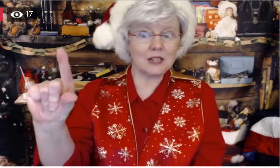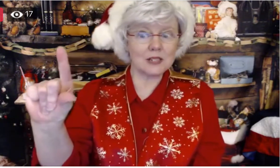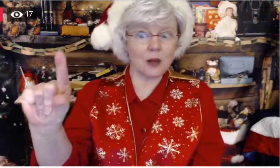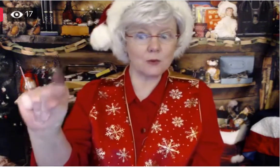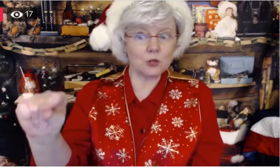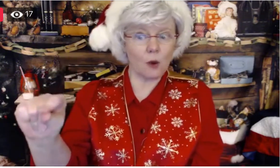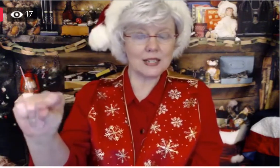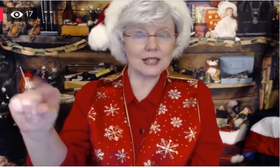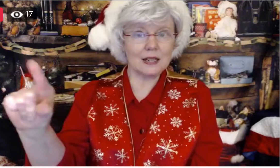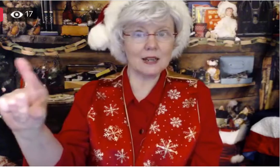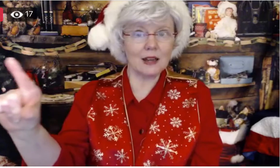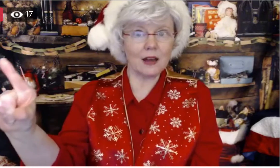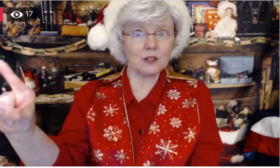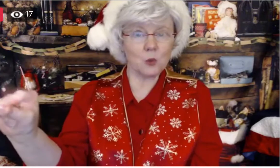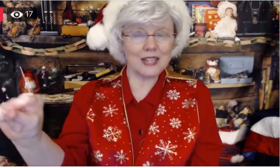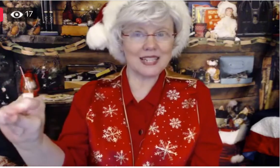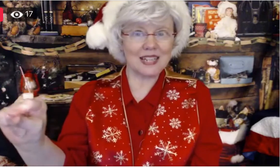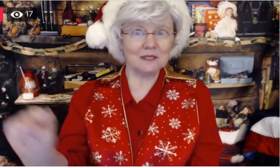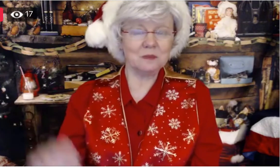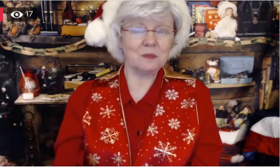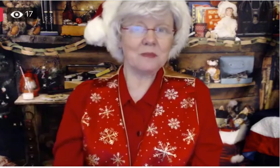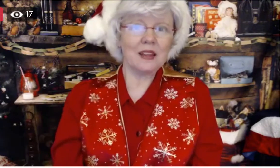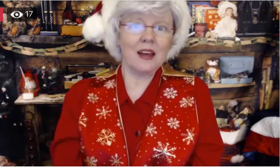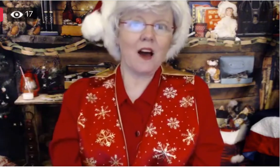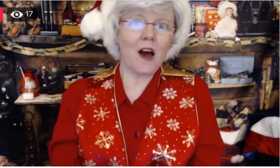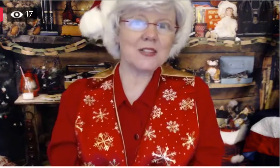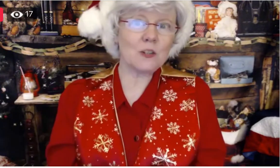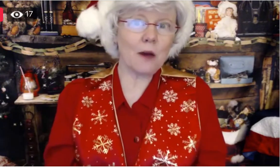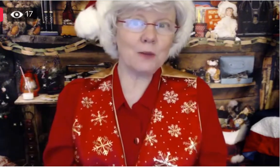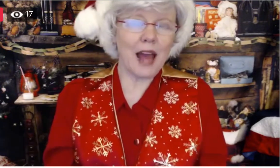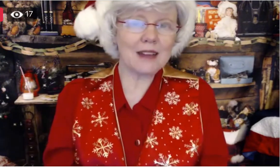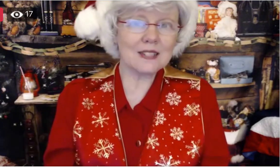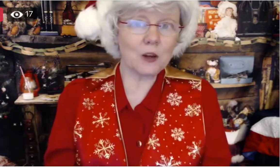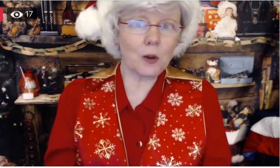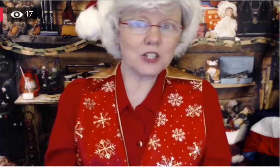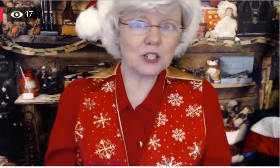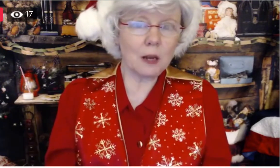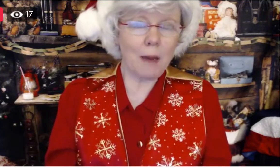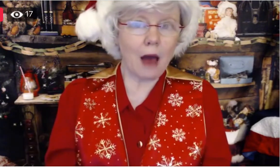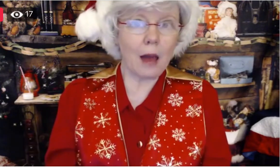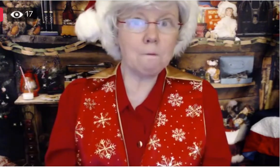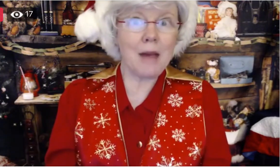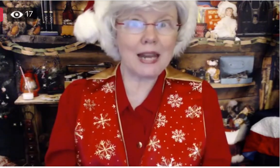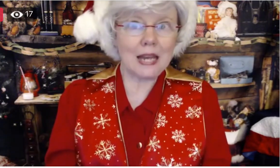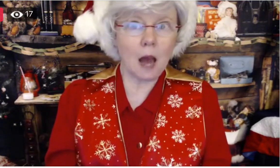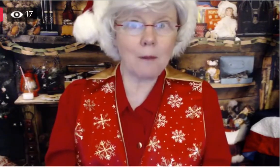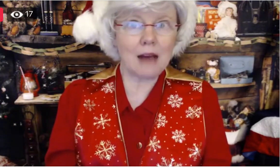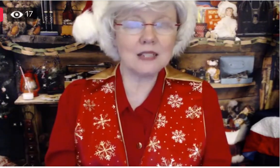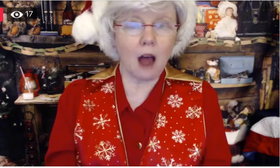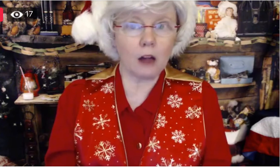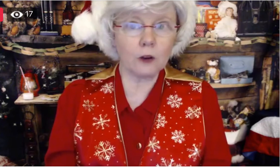just go 2020. Also, I've been asked the question about money, about